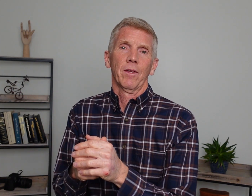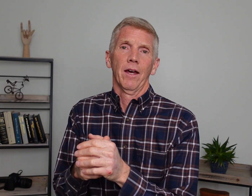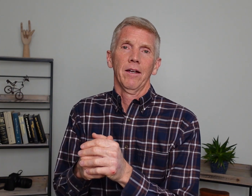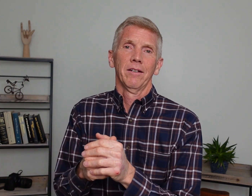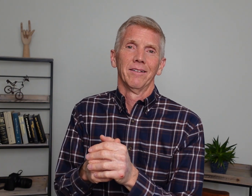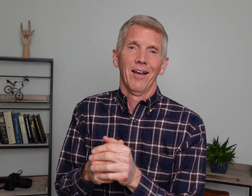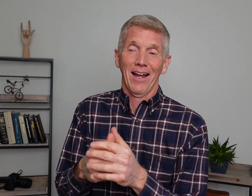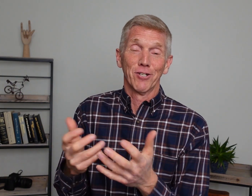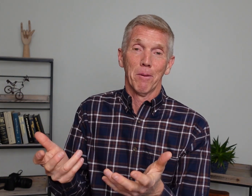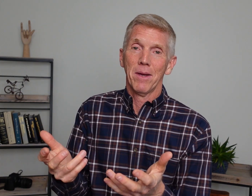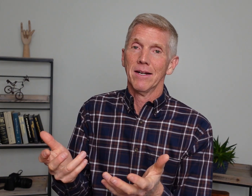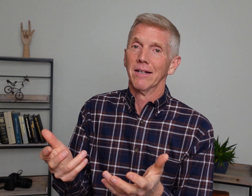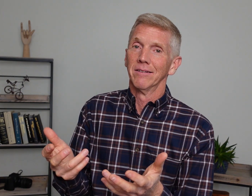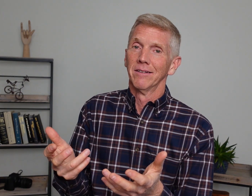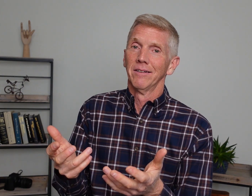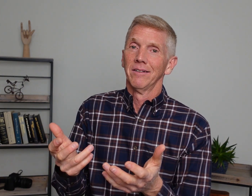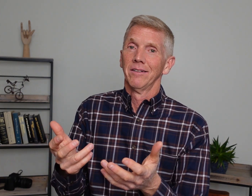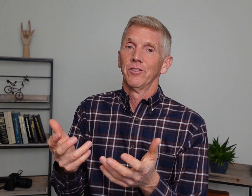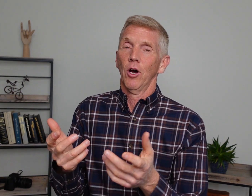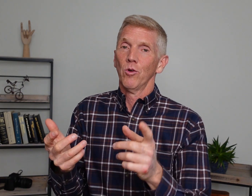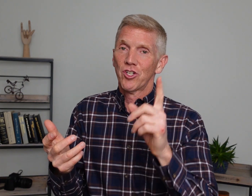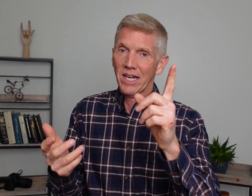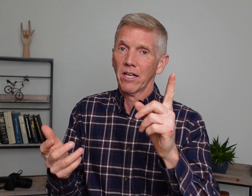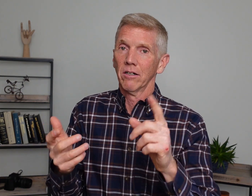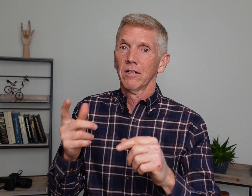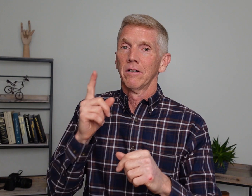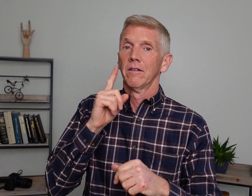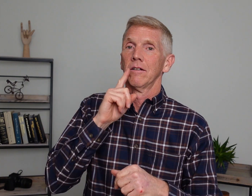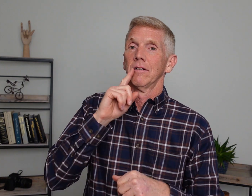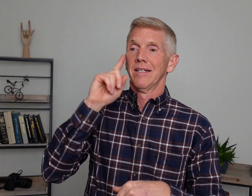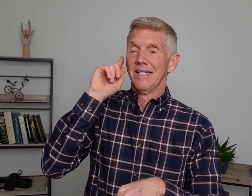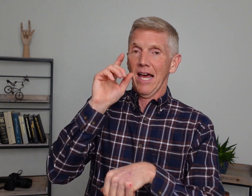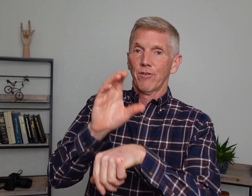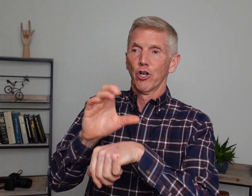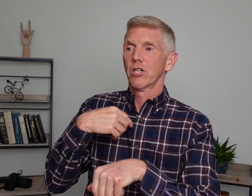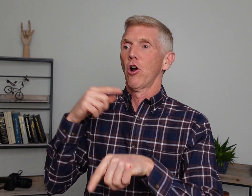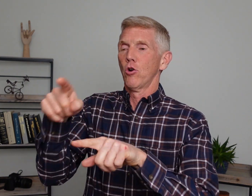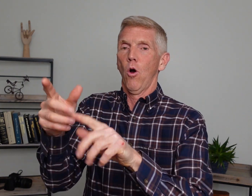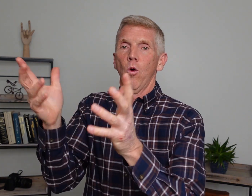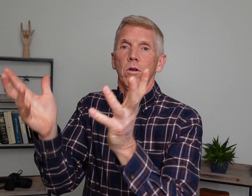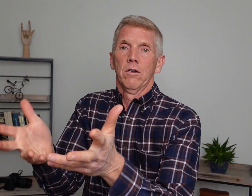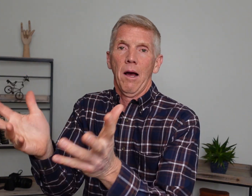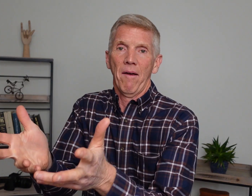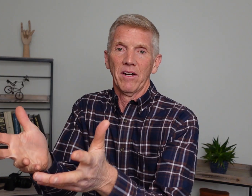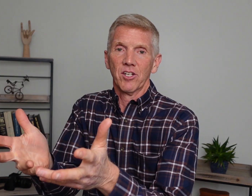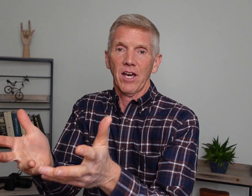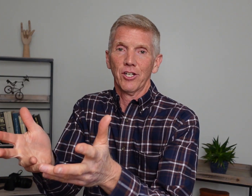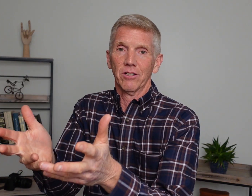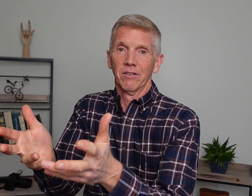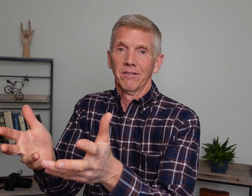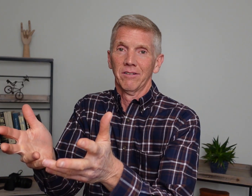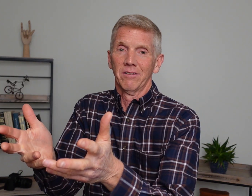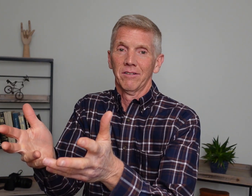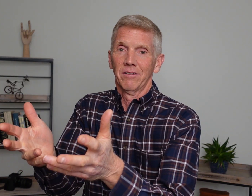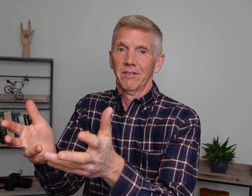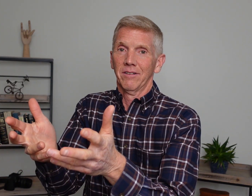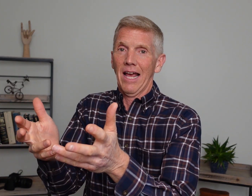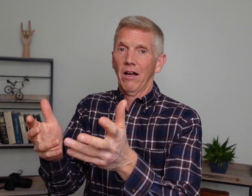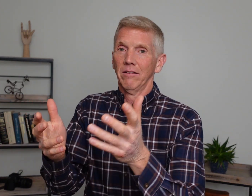Okay? Now I just repeated it. So, singular, deaf, church, go, I'm having a discussion. Now, let's